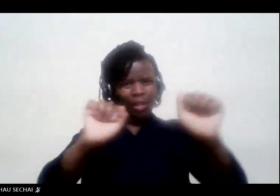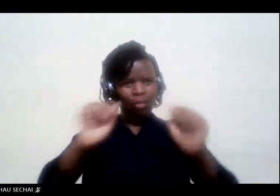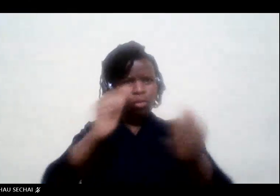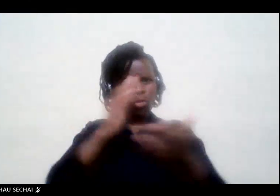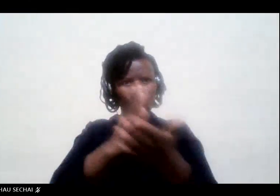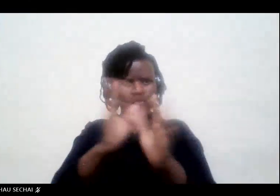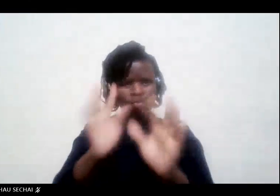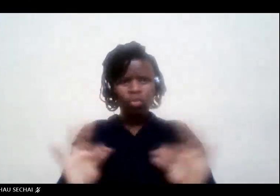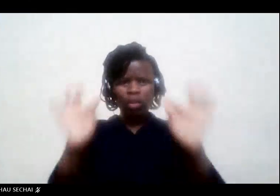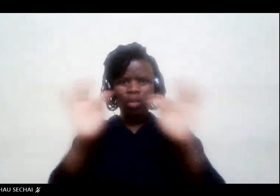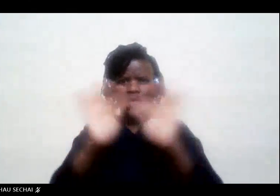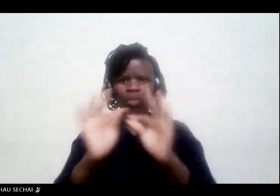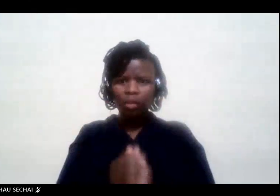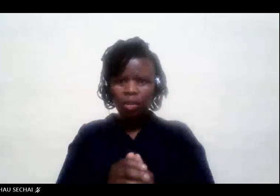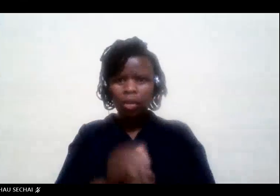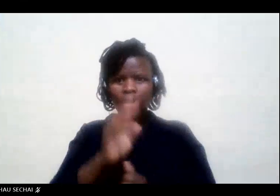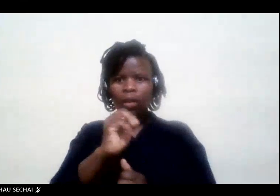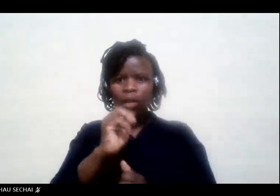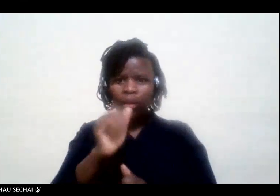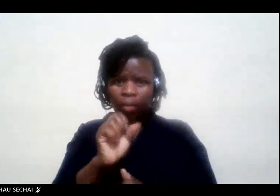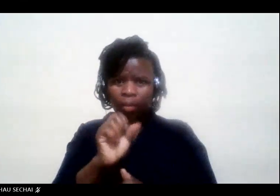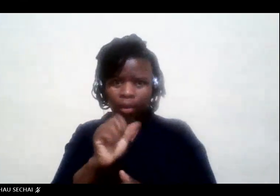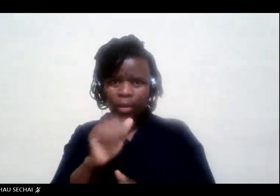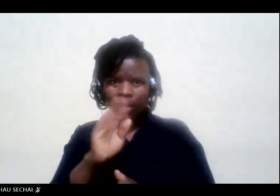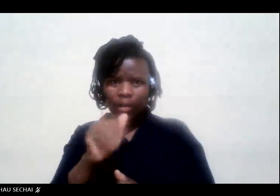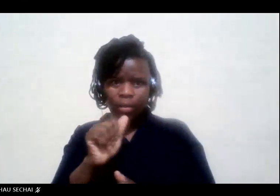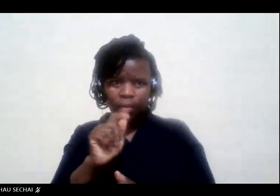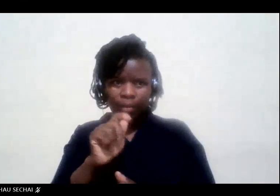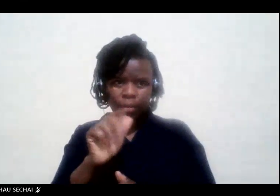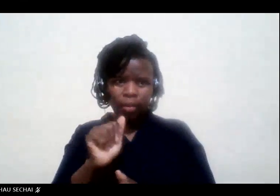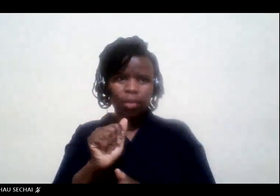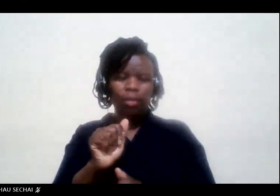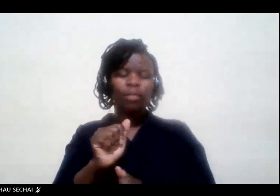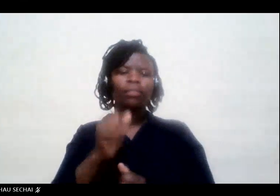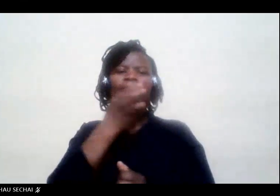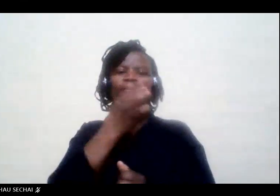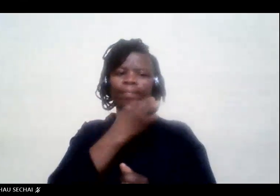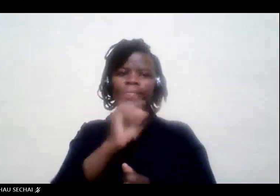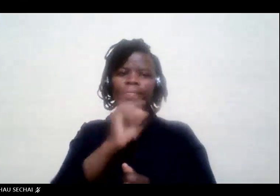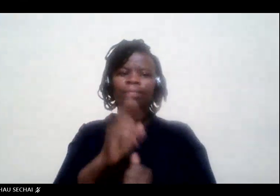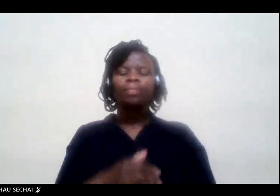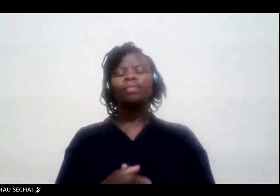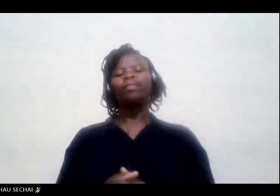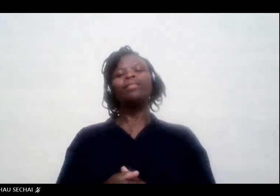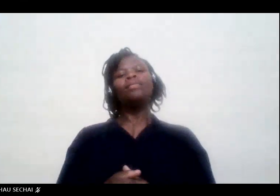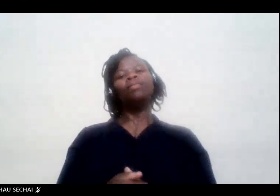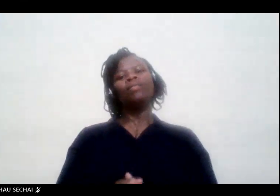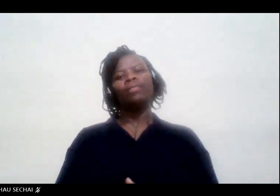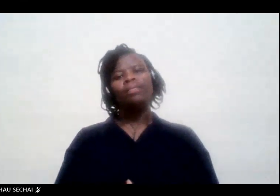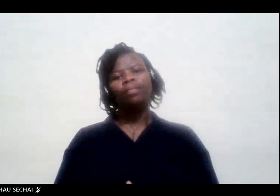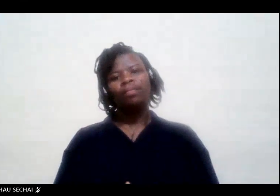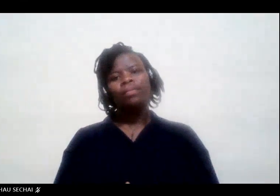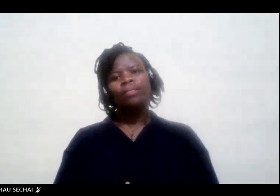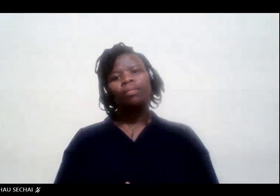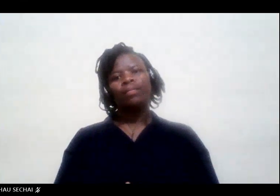Masabata says, wait, let me see. Avikile says, I may have